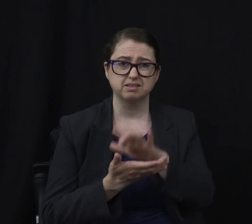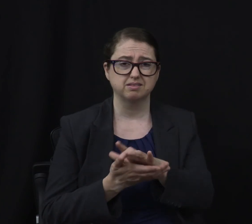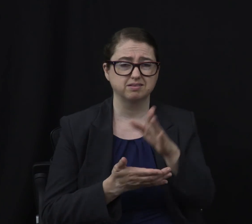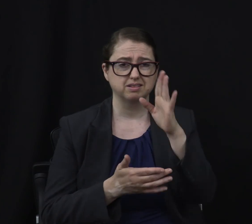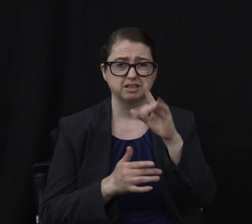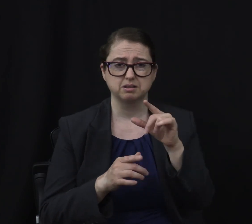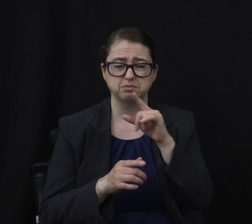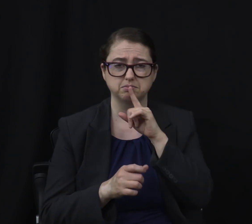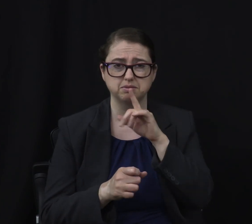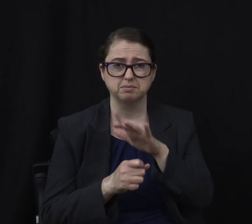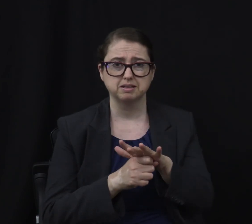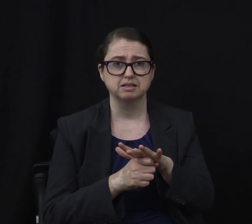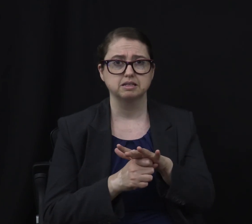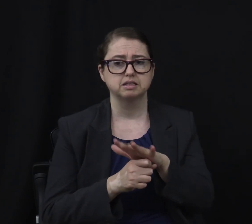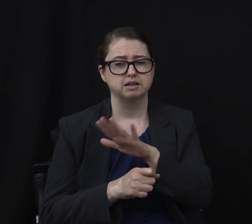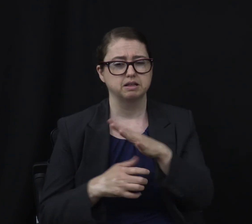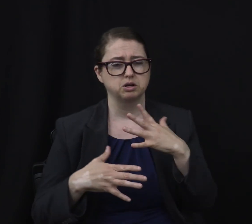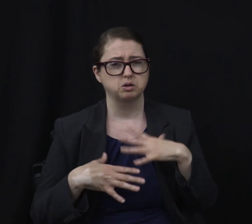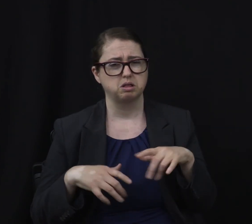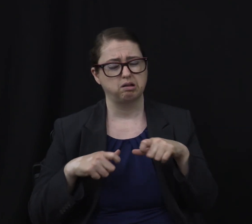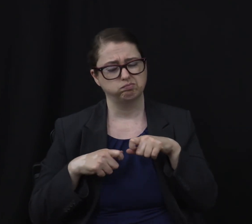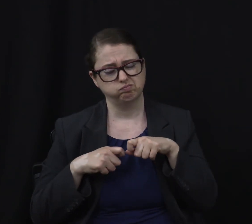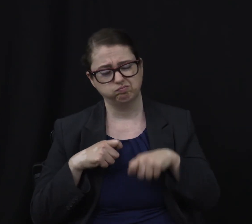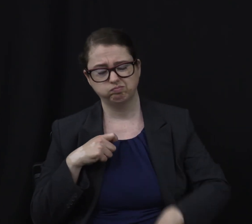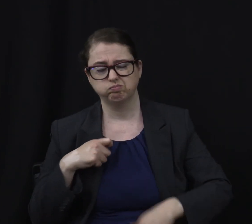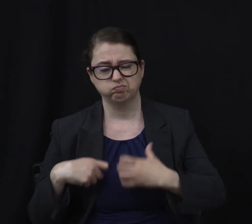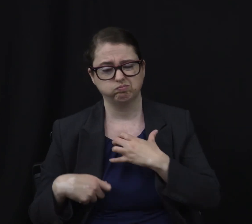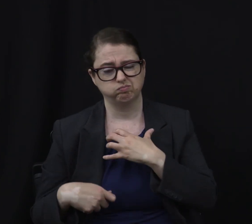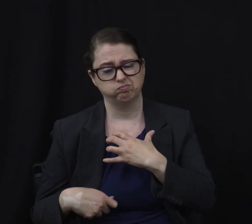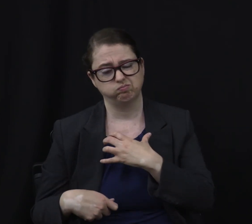they tore their clothes in disgust.